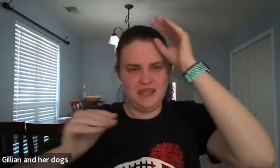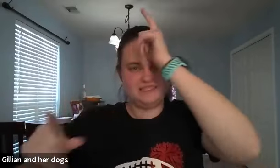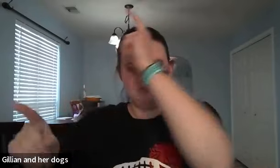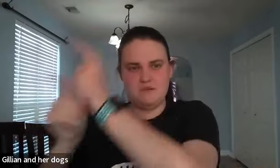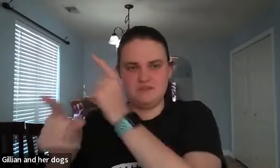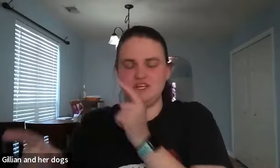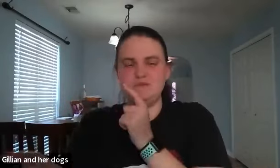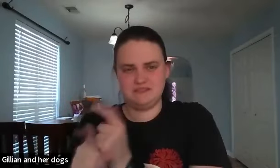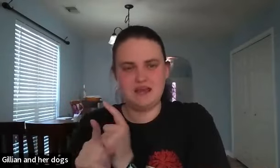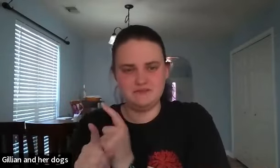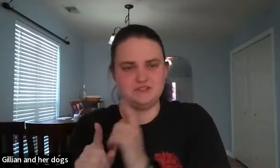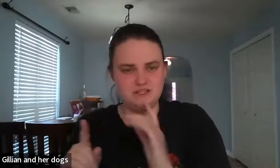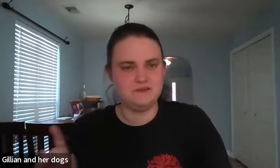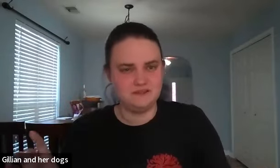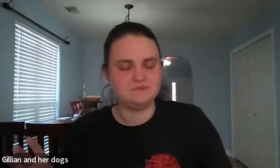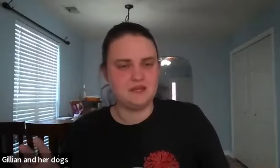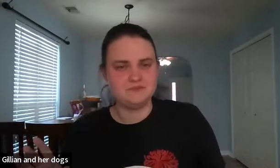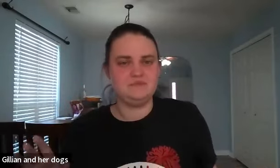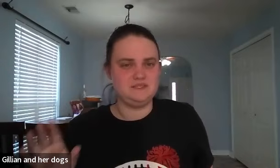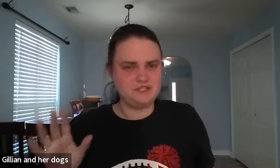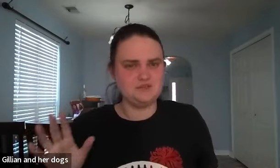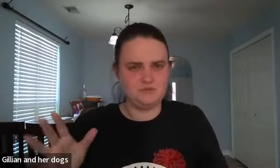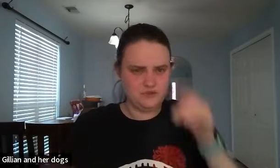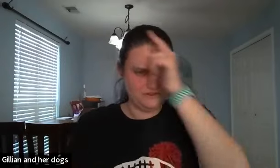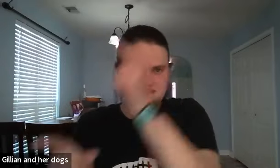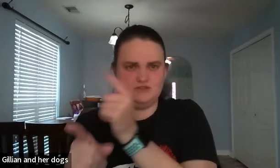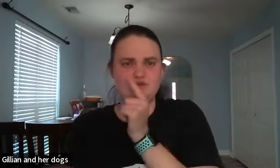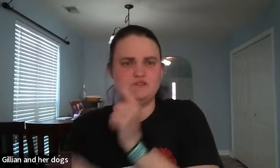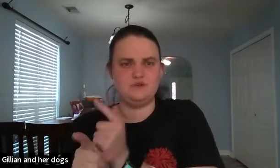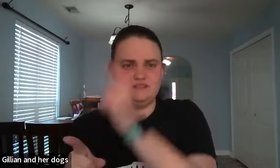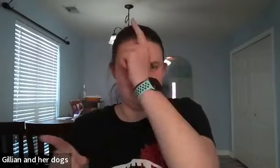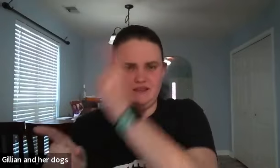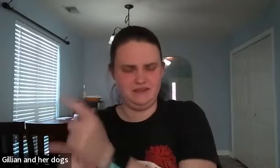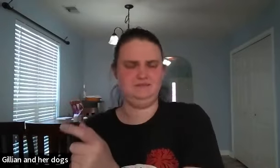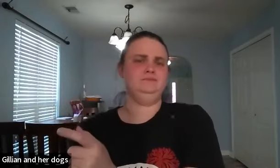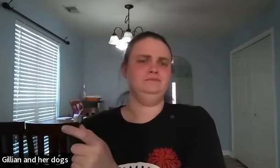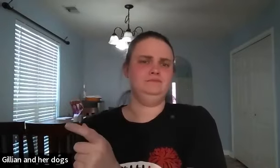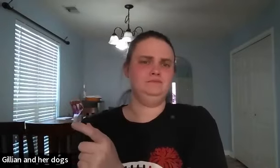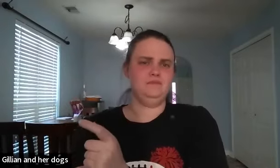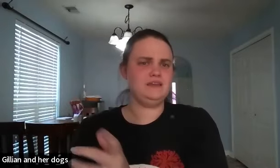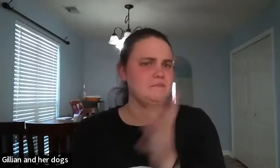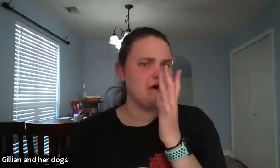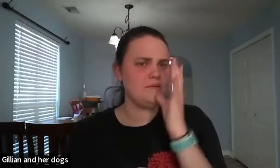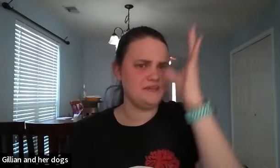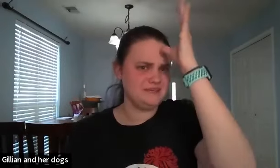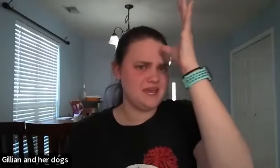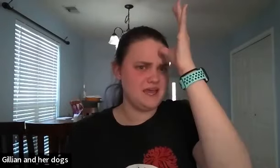hands to remember the shape is kind of a strange feeling sometimes, especially with the brother and sister. Those ones are always kind of like, I get mom, I get dad,